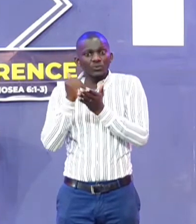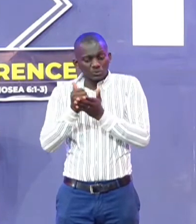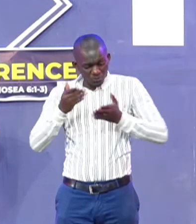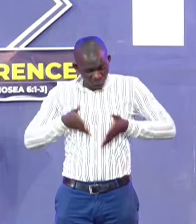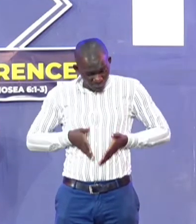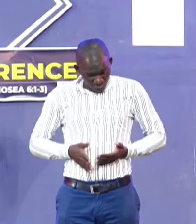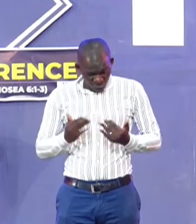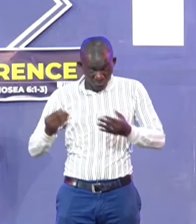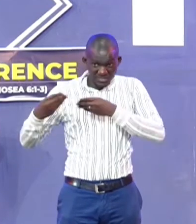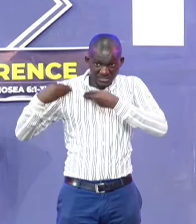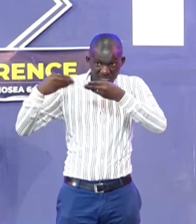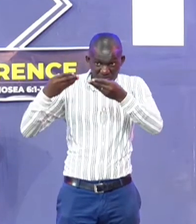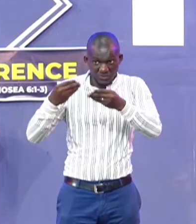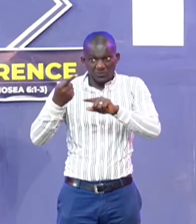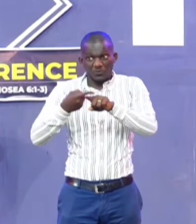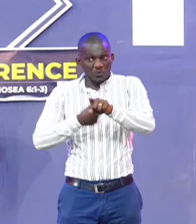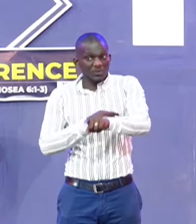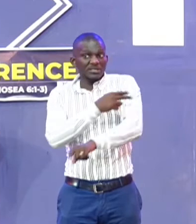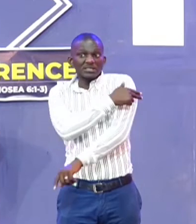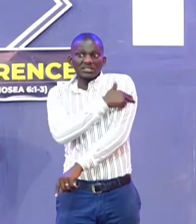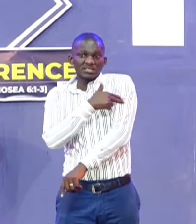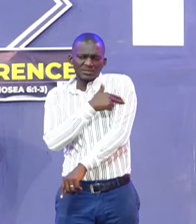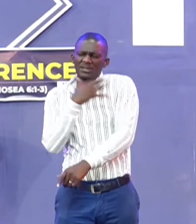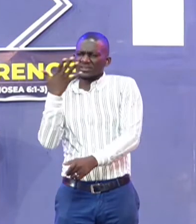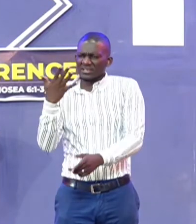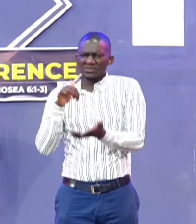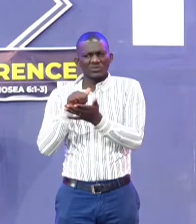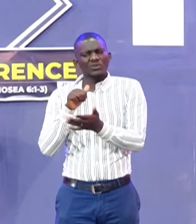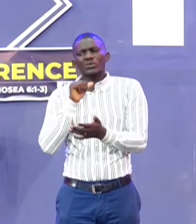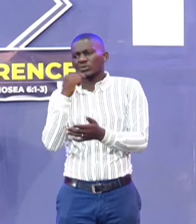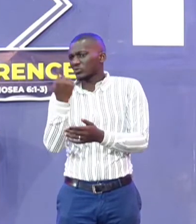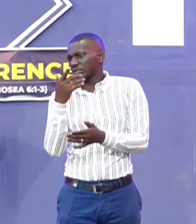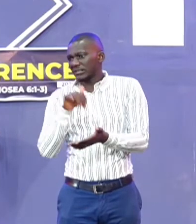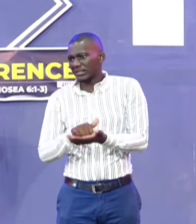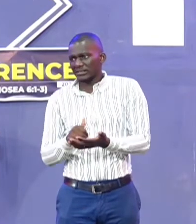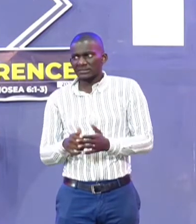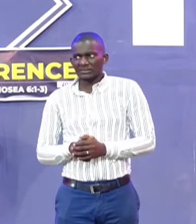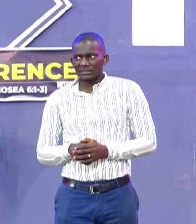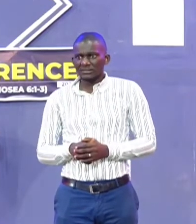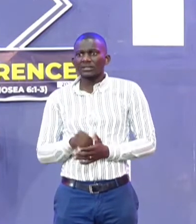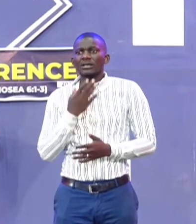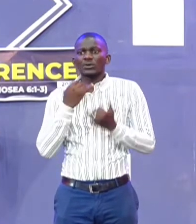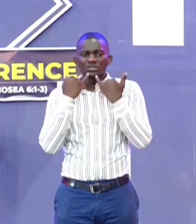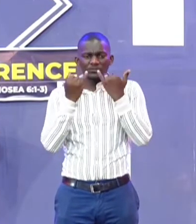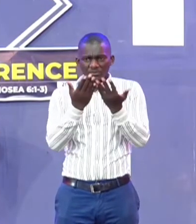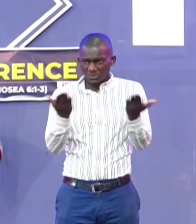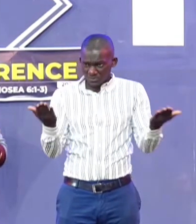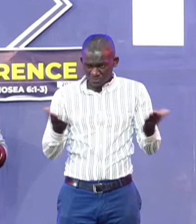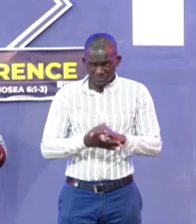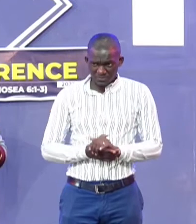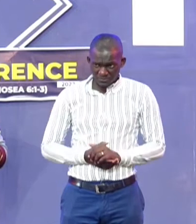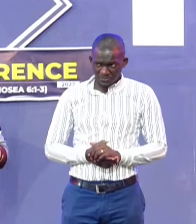tension because of Ishmael. Si ekyo kyokka. Not only that, njagala bagamba, I would love to tell